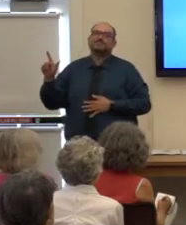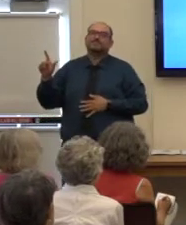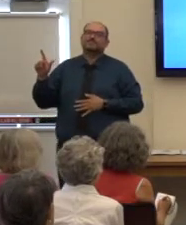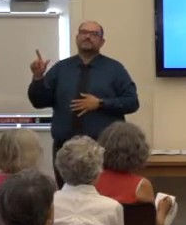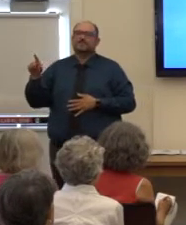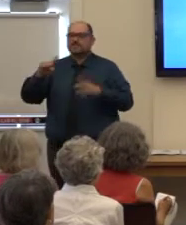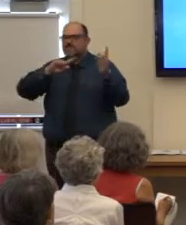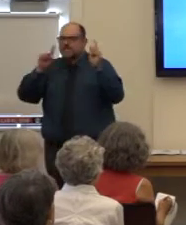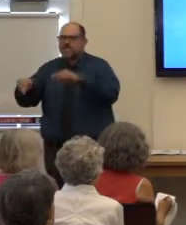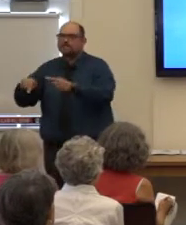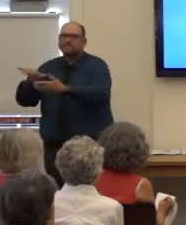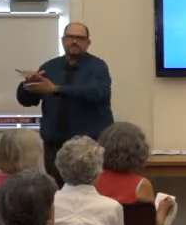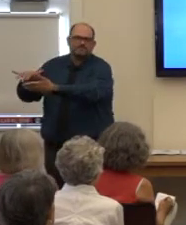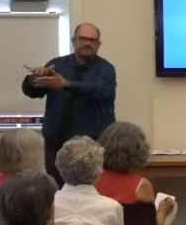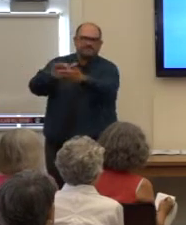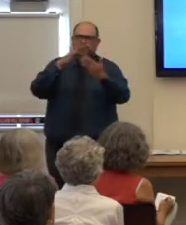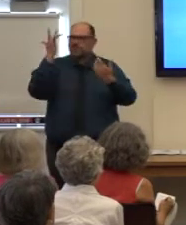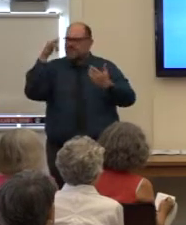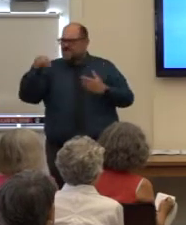Chilmark was